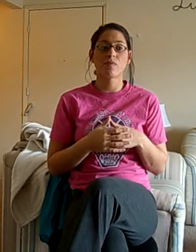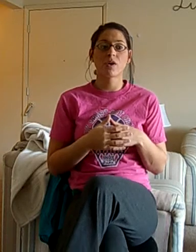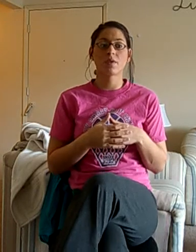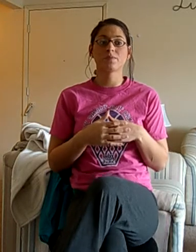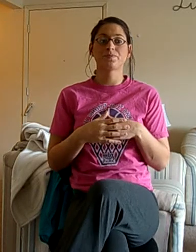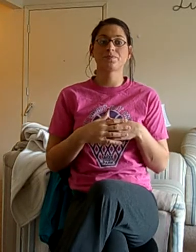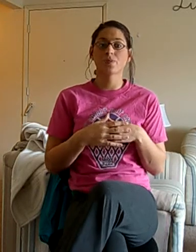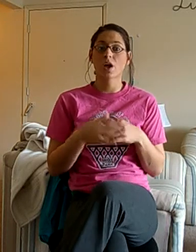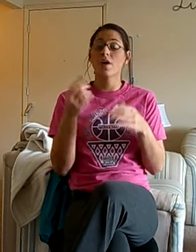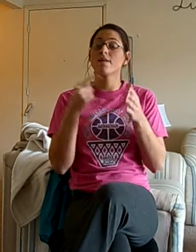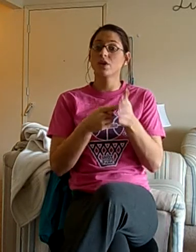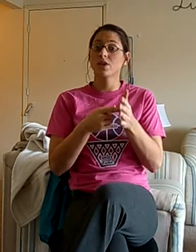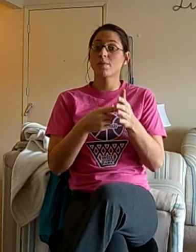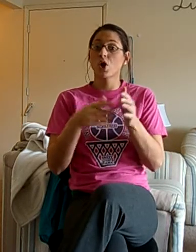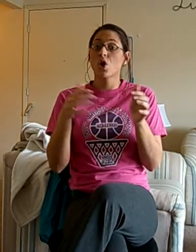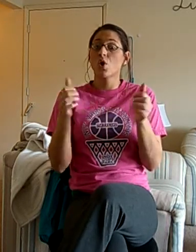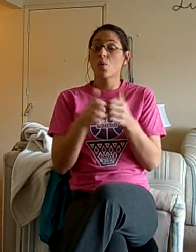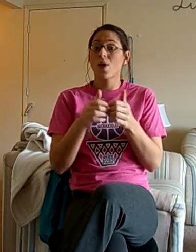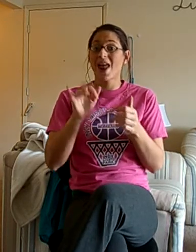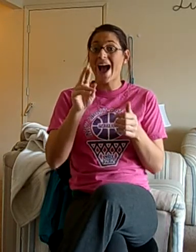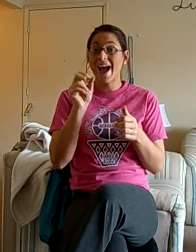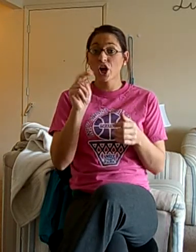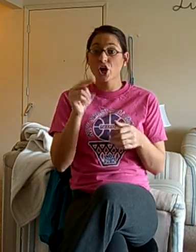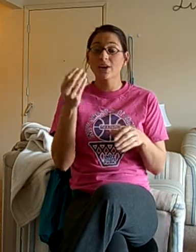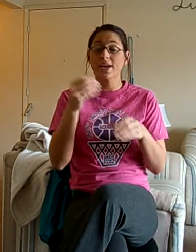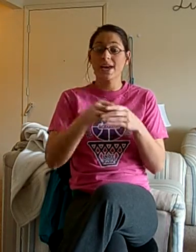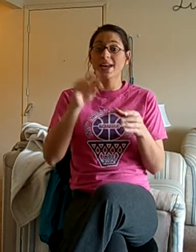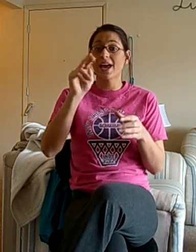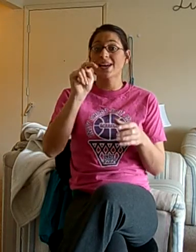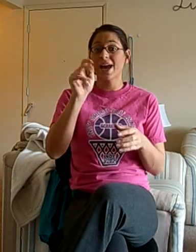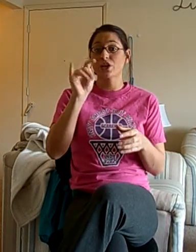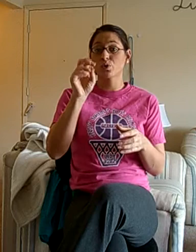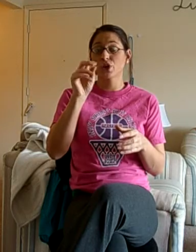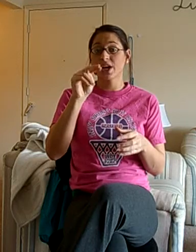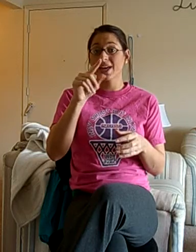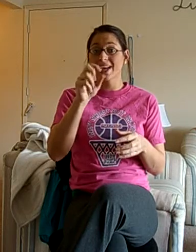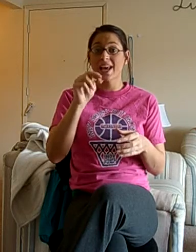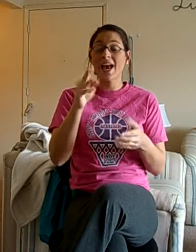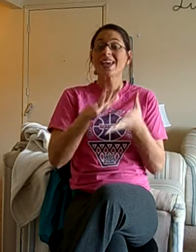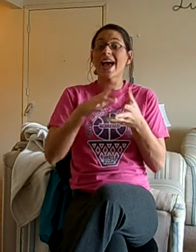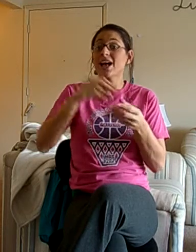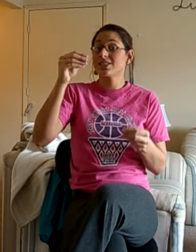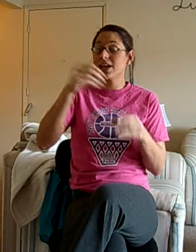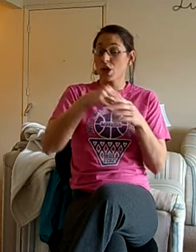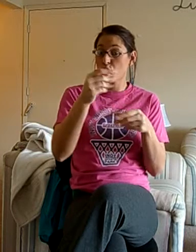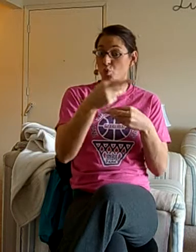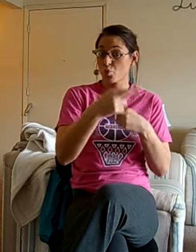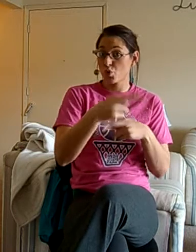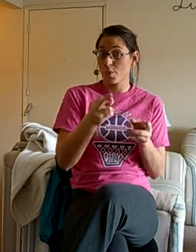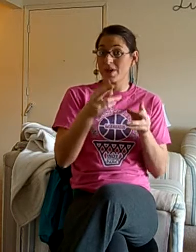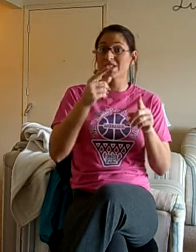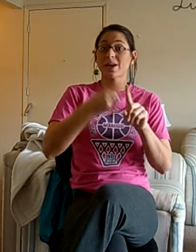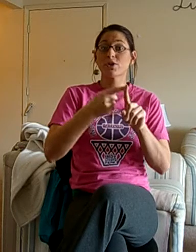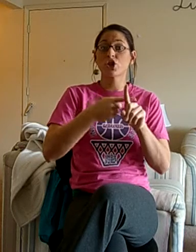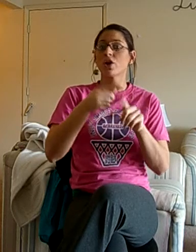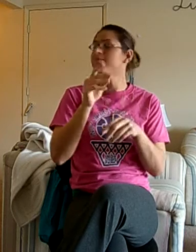For example, when iron is placed in nitrogen gas at room temperature, no chemical change occurs. So the fact that iron